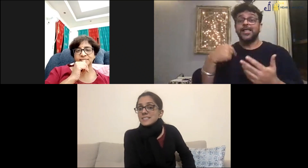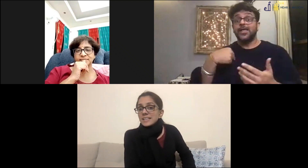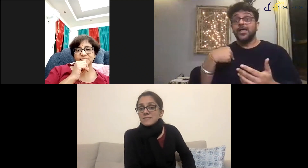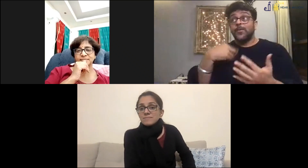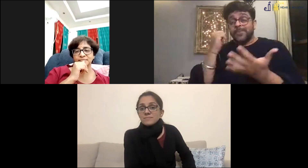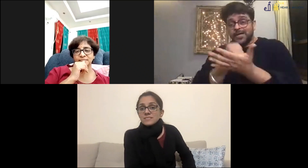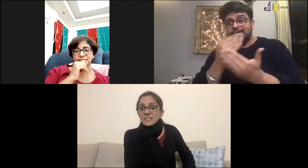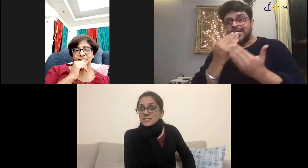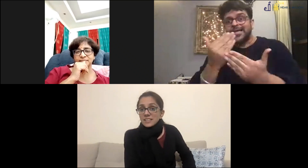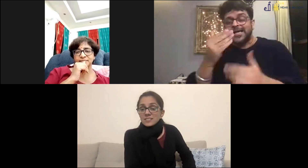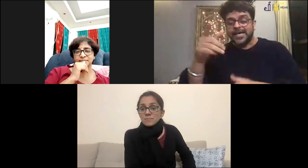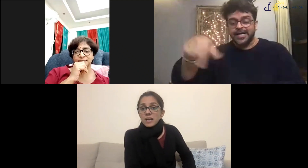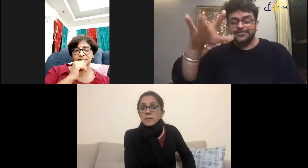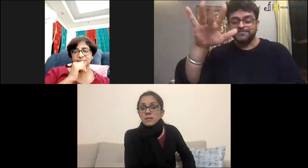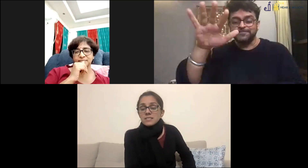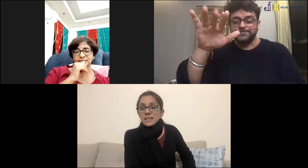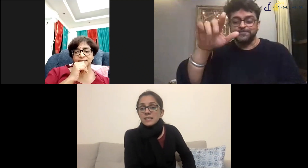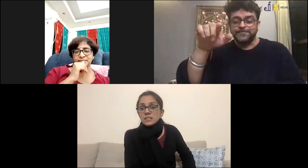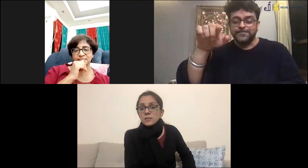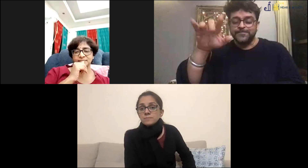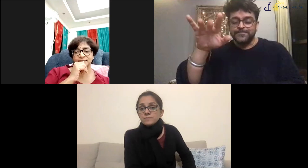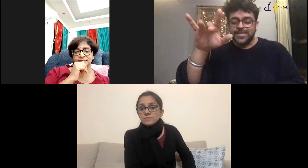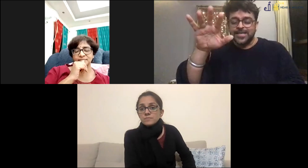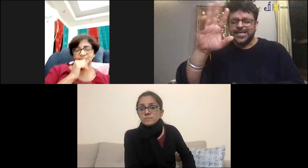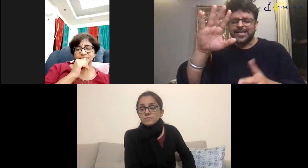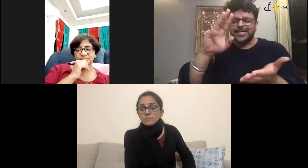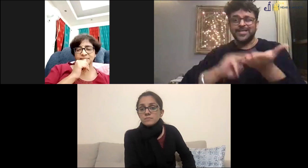Like I said, that's great. I must thank